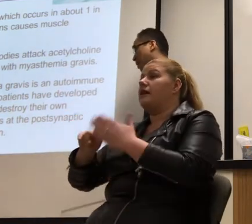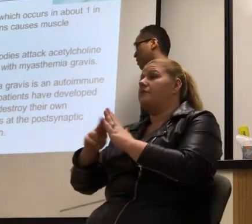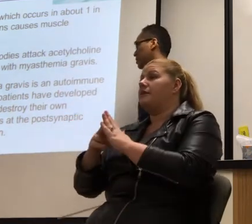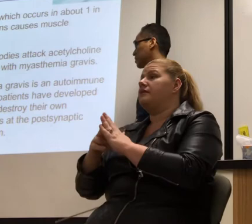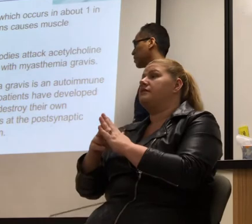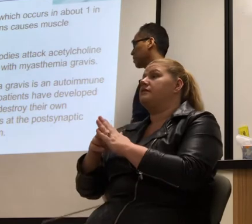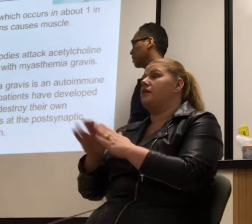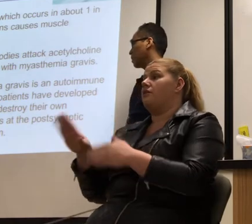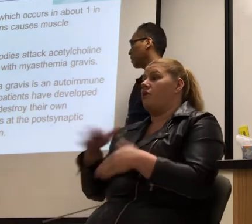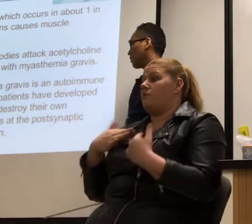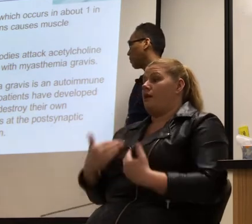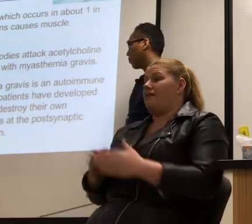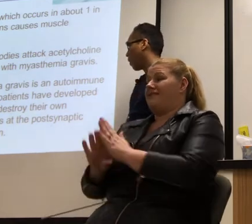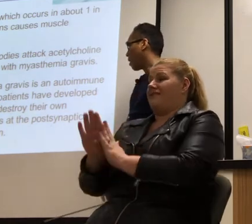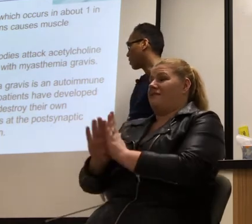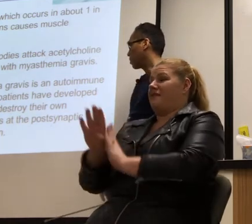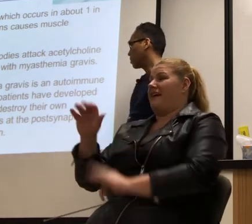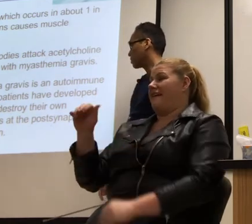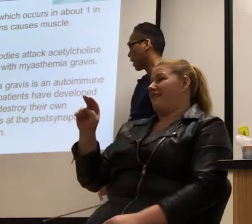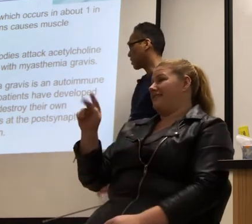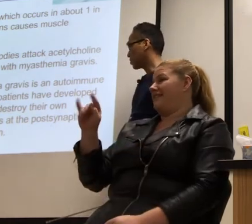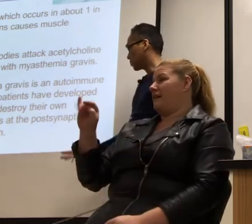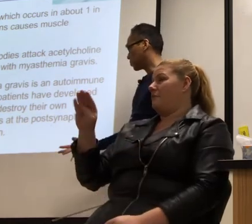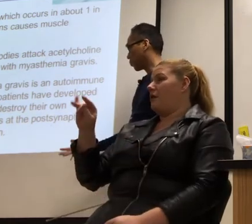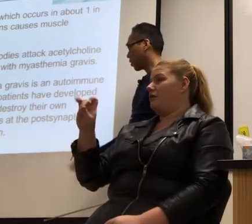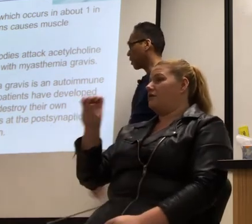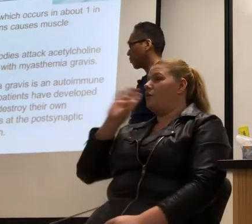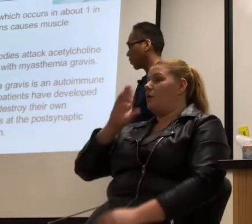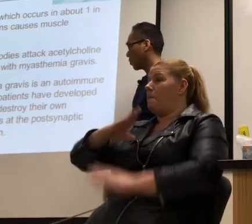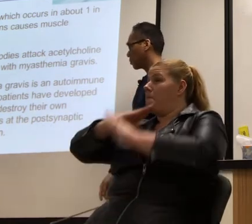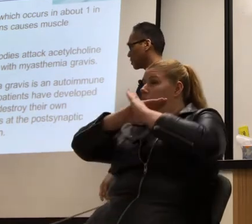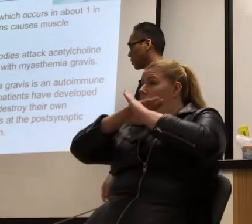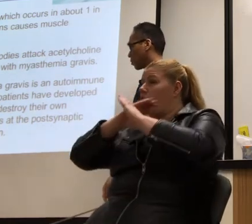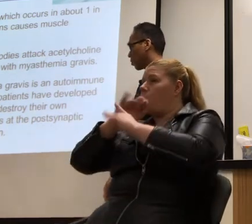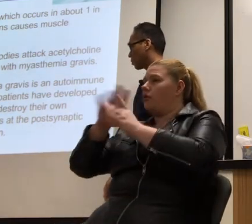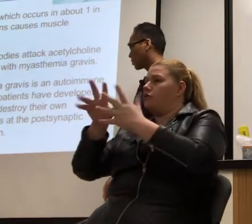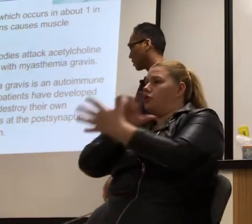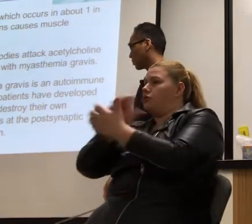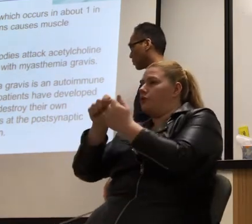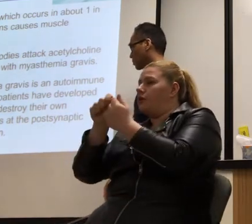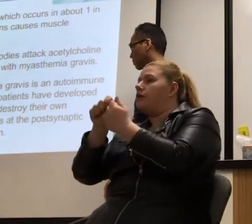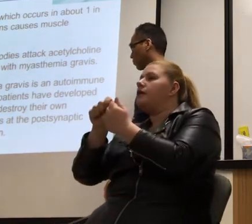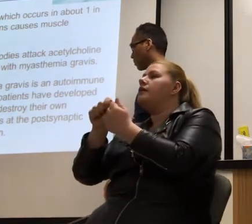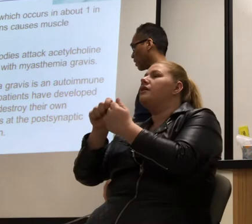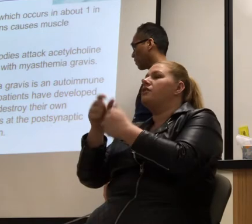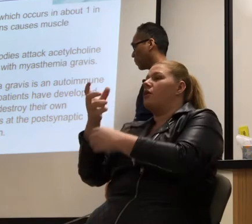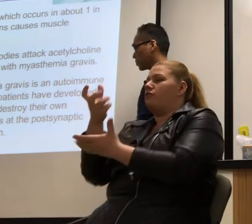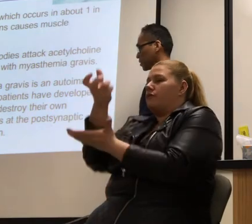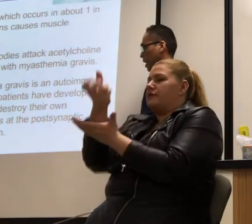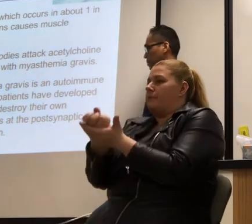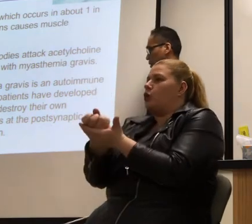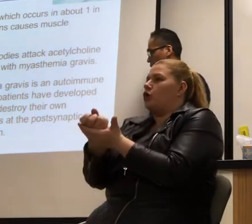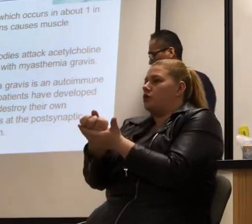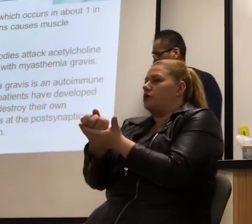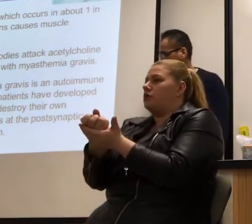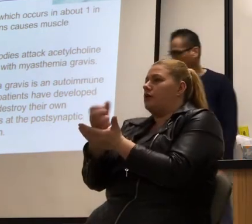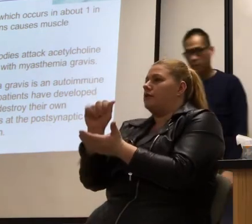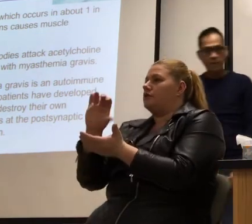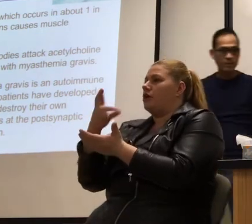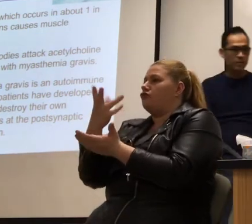developed antibodies that block slash destroy their own acetylcholine receptors at the